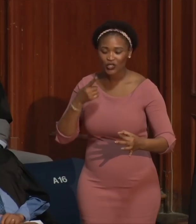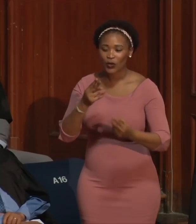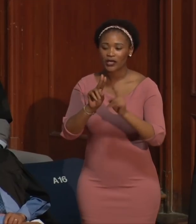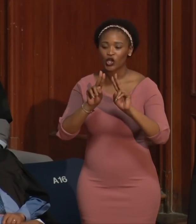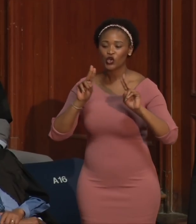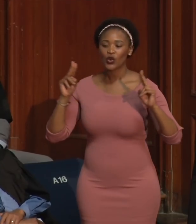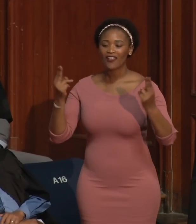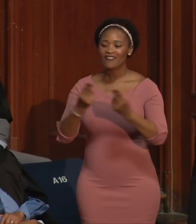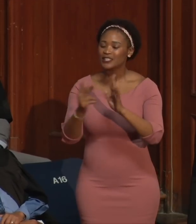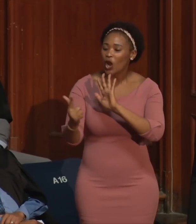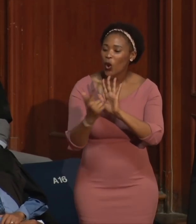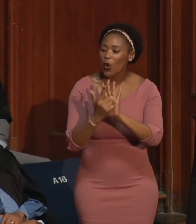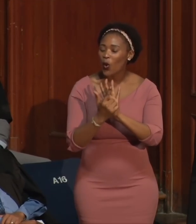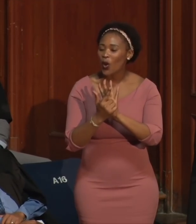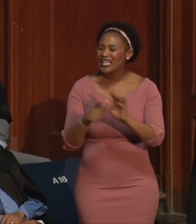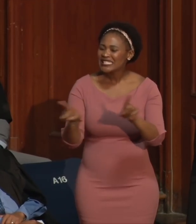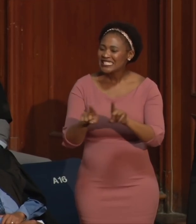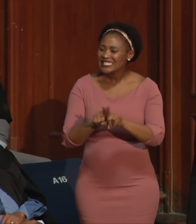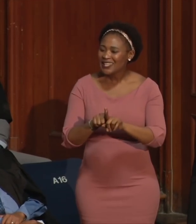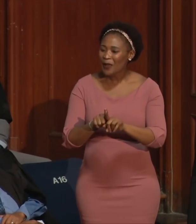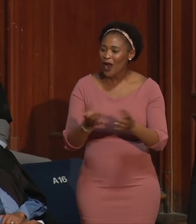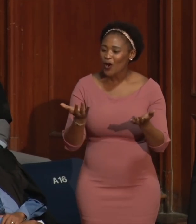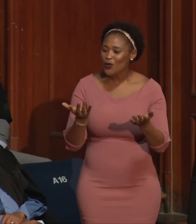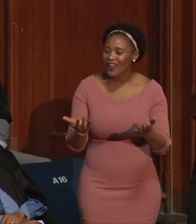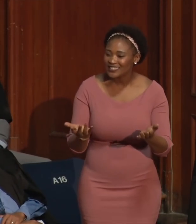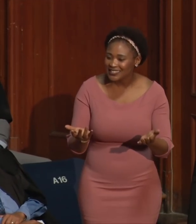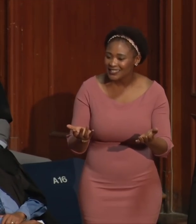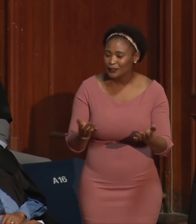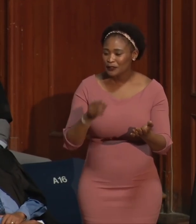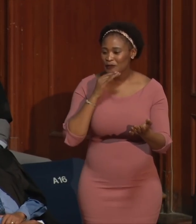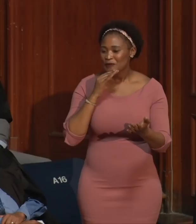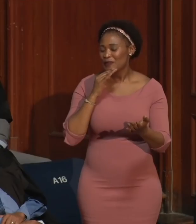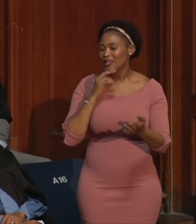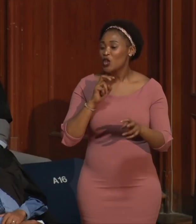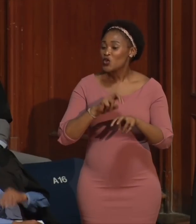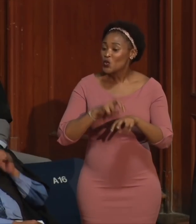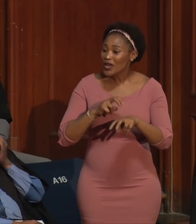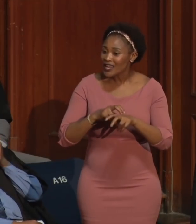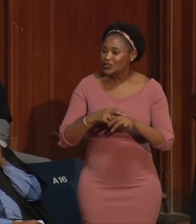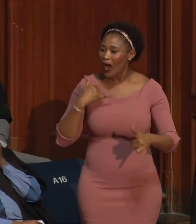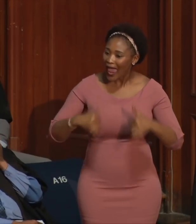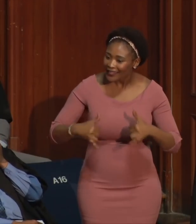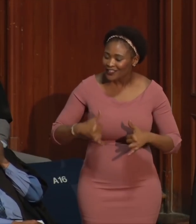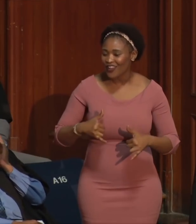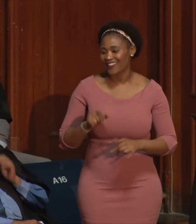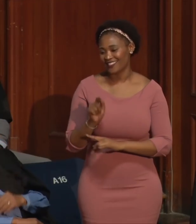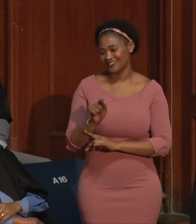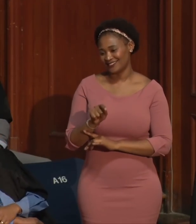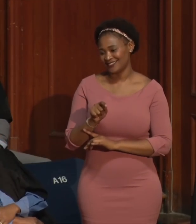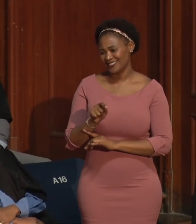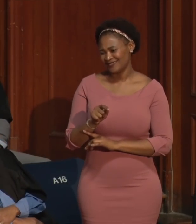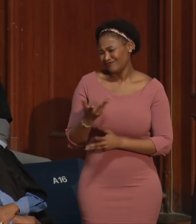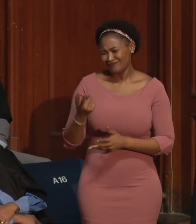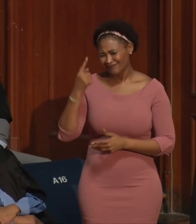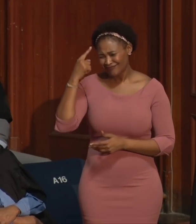universal law, much like gravity. And you won't get anywhere in life without activating this law. It should be obvious to